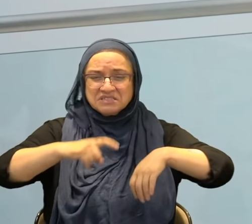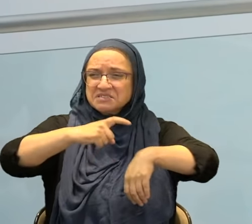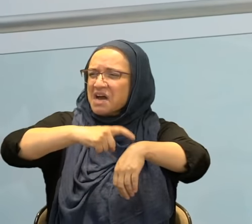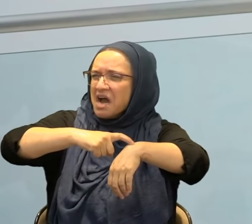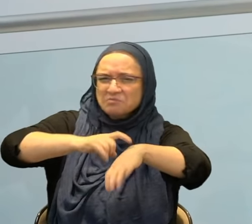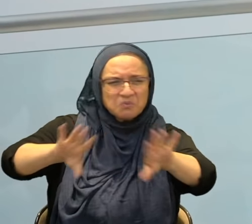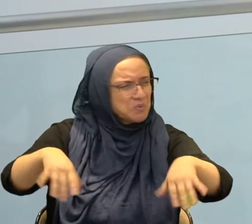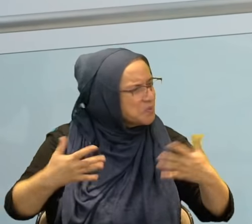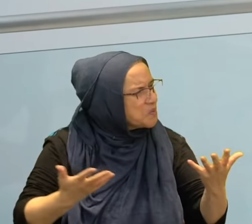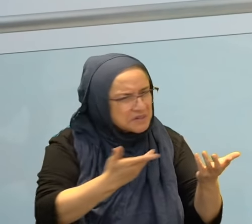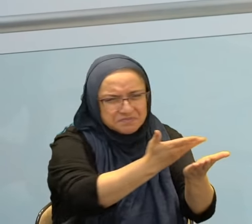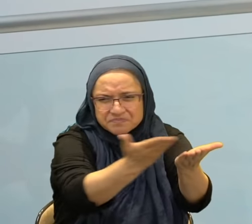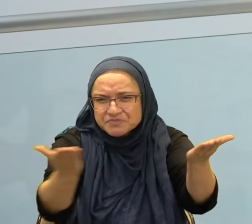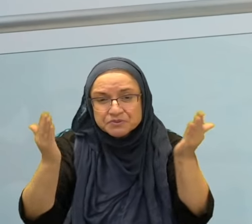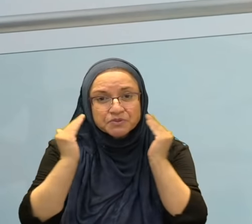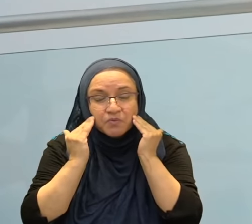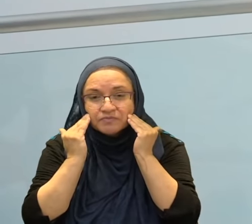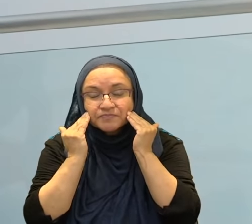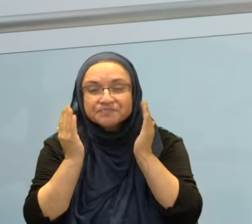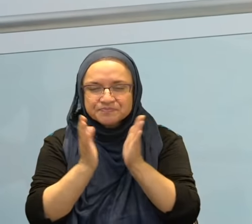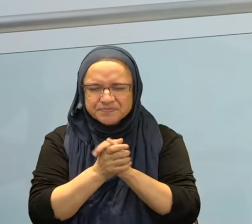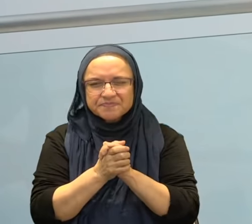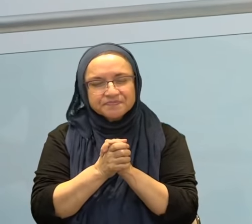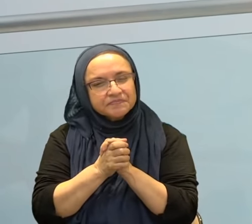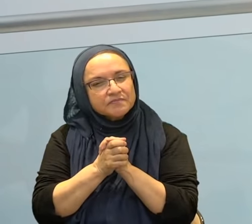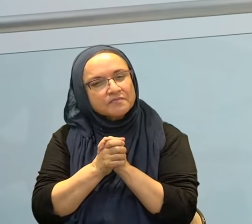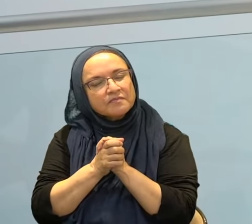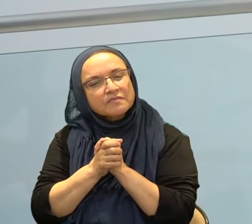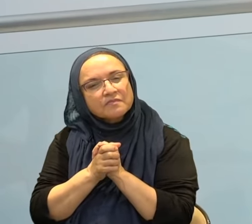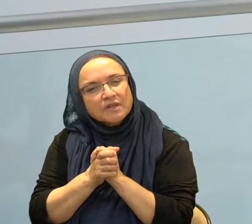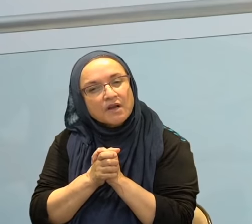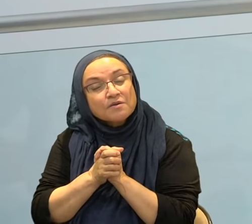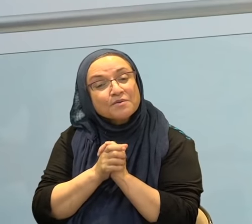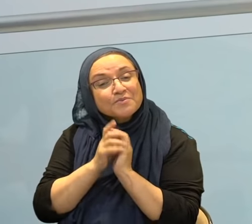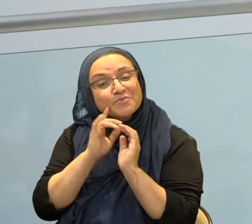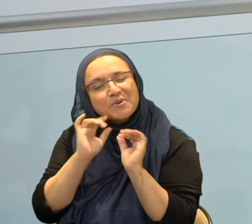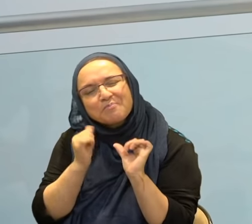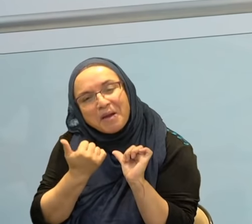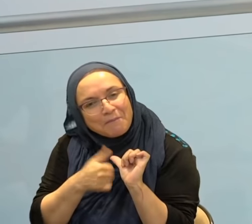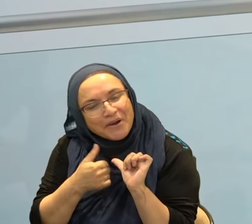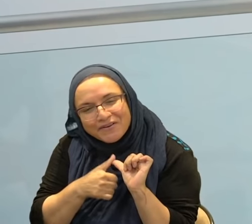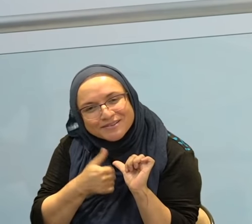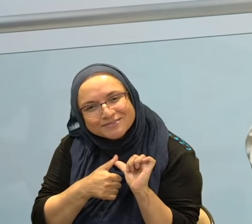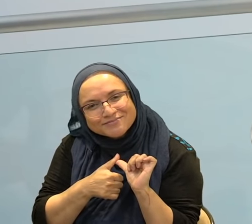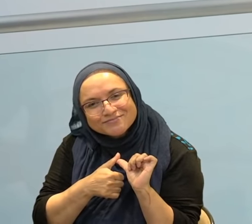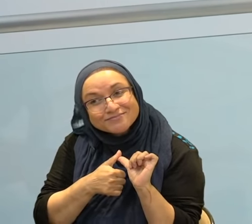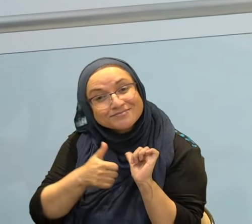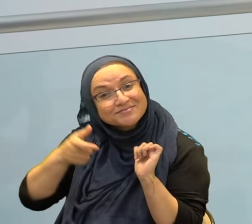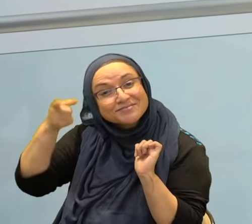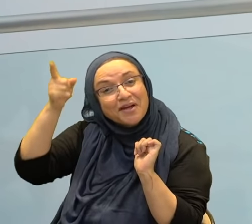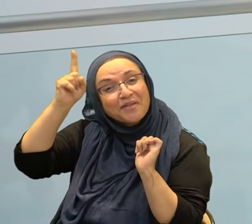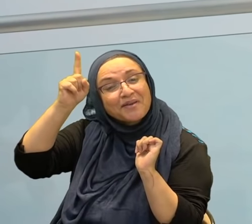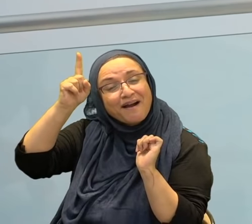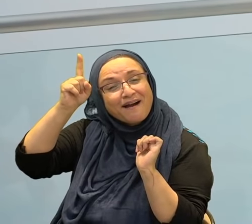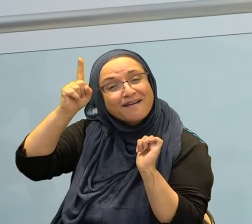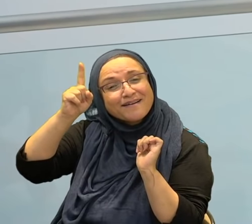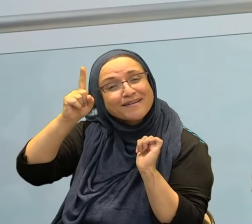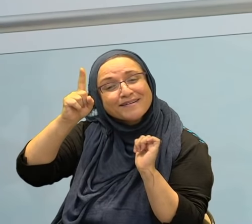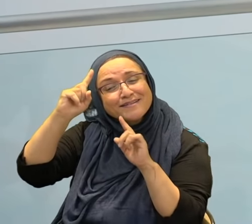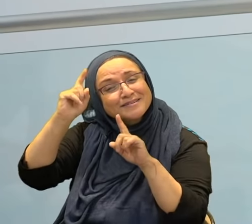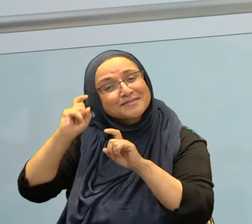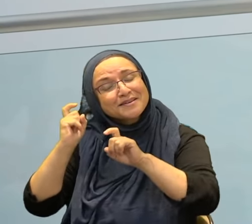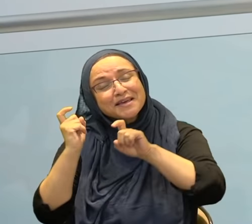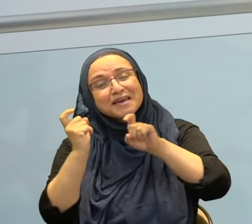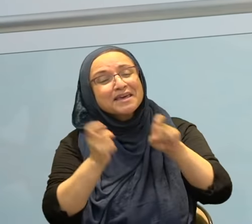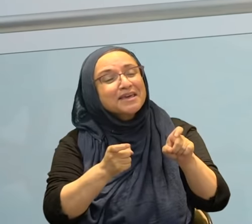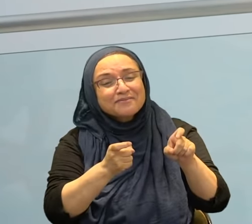in. And you have to remember that Allah subhana wa ta'ala doesn't give you a swamp. Allah gives you a springboard when you're